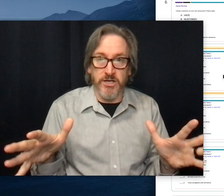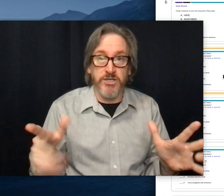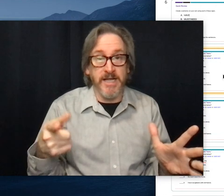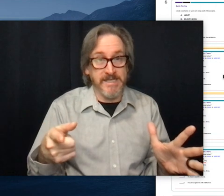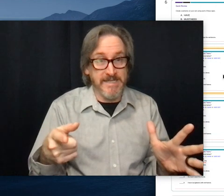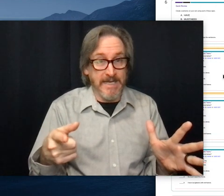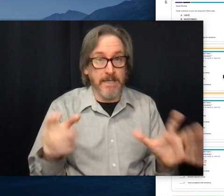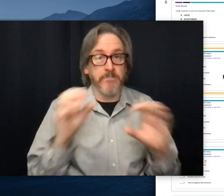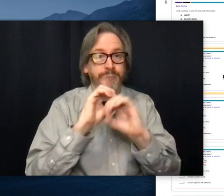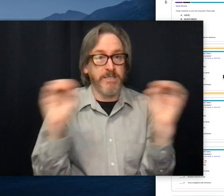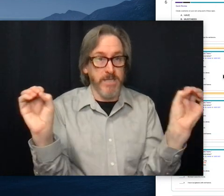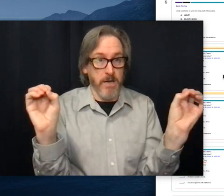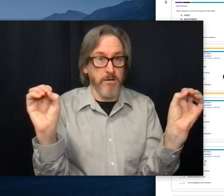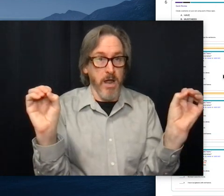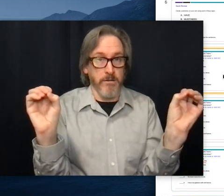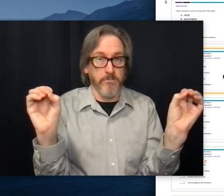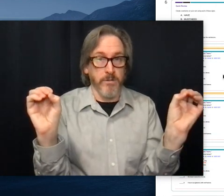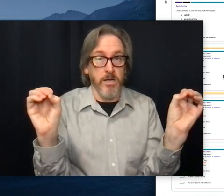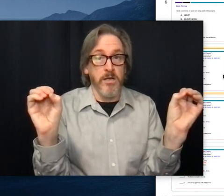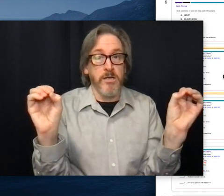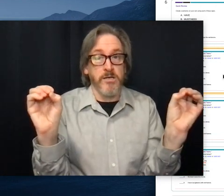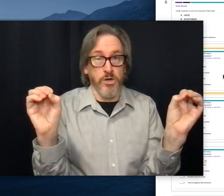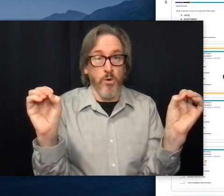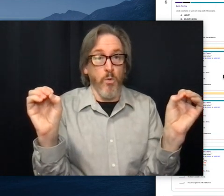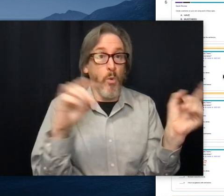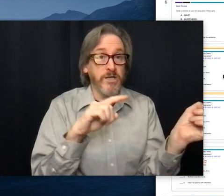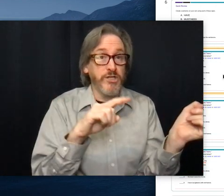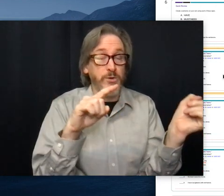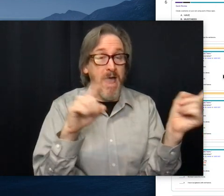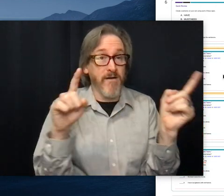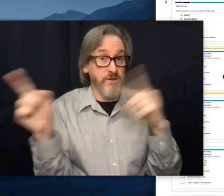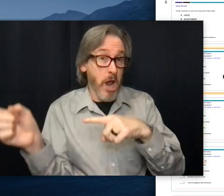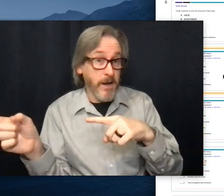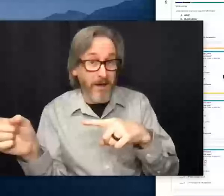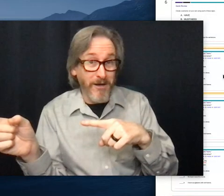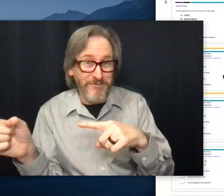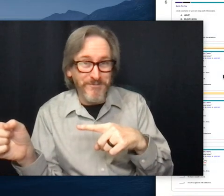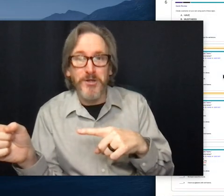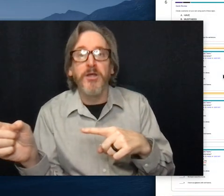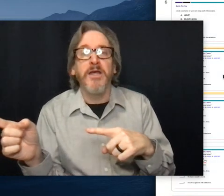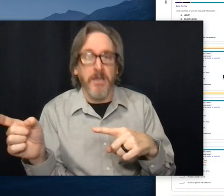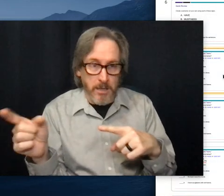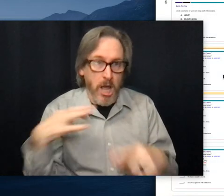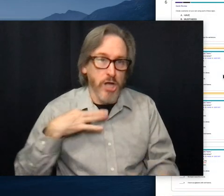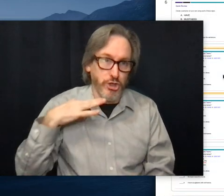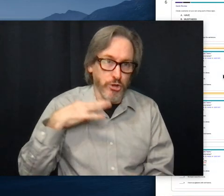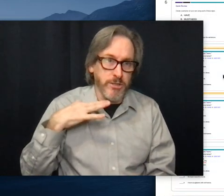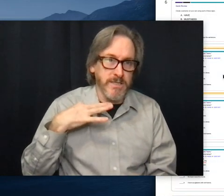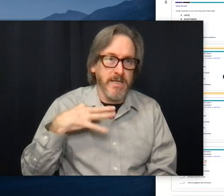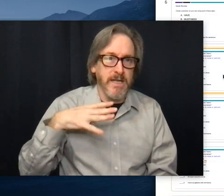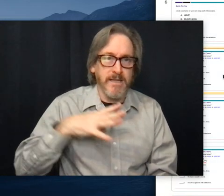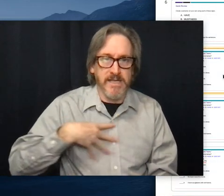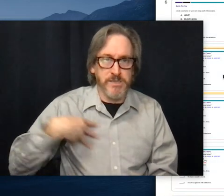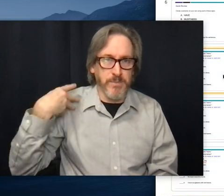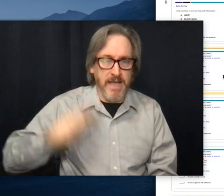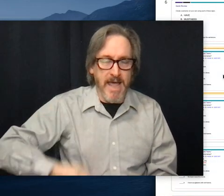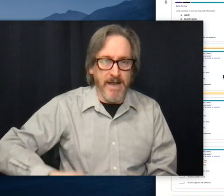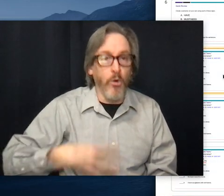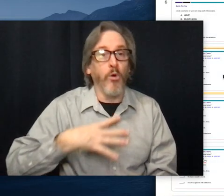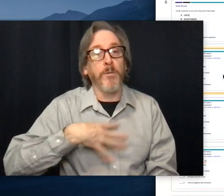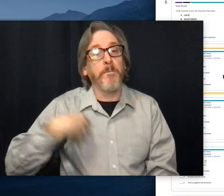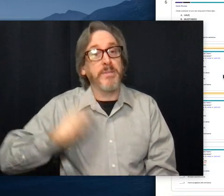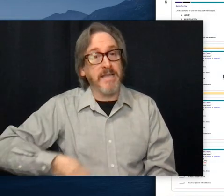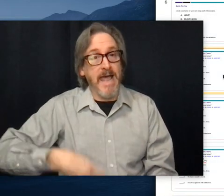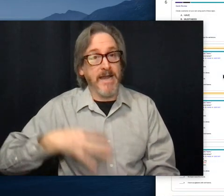not finish, it's D, done, none. So what do you have none of? A shirt that's